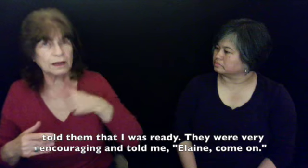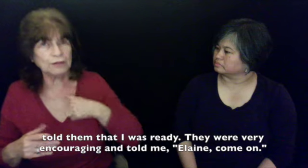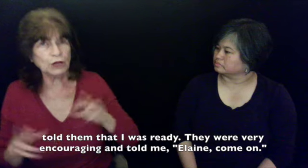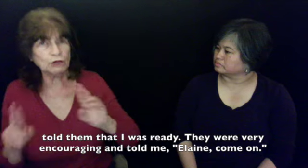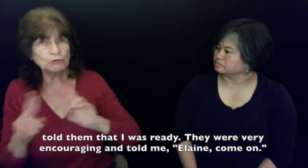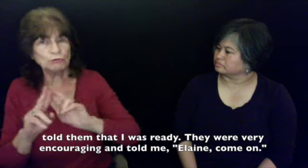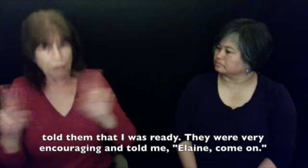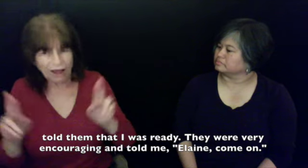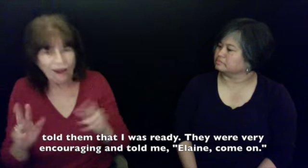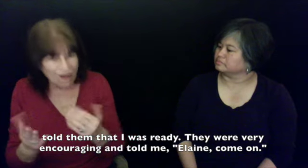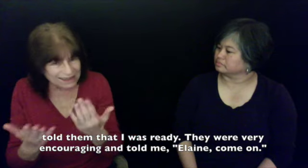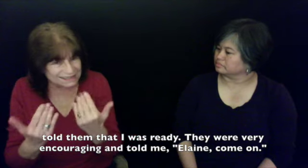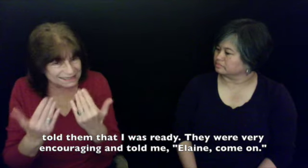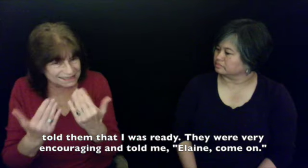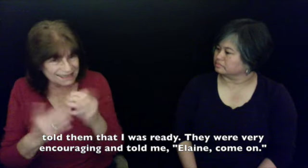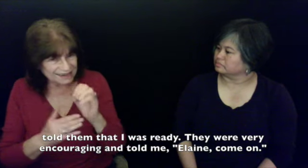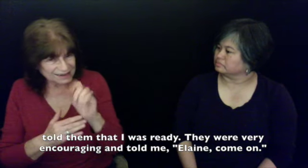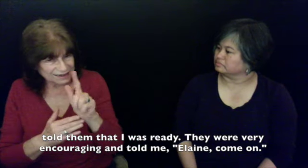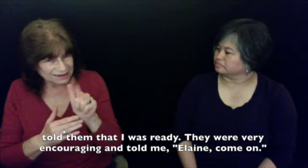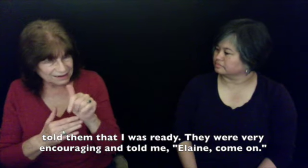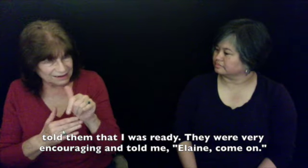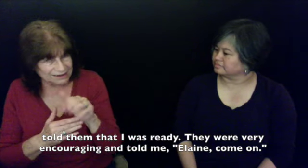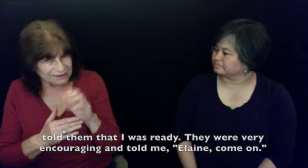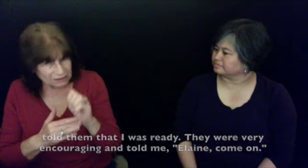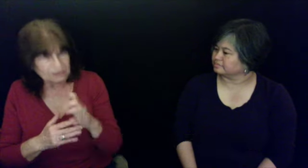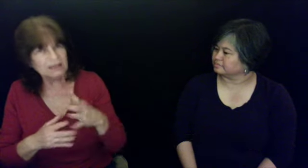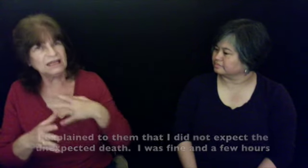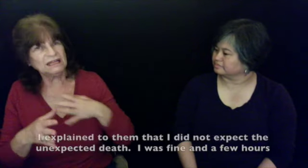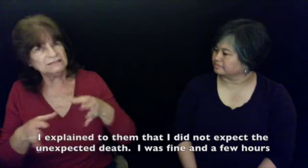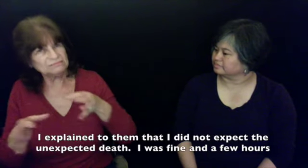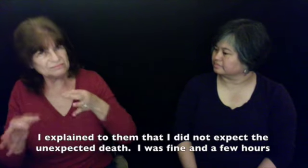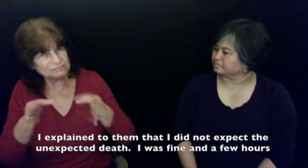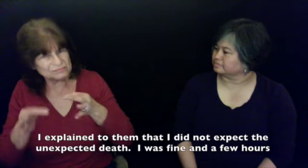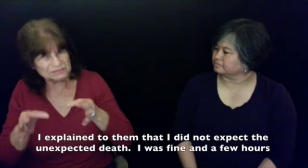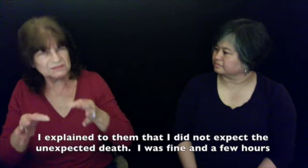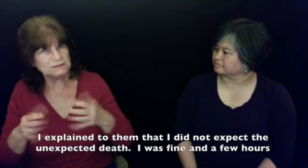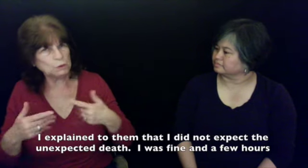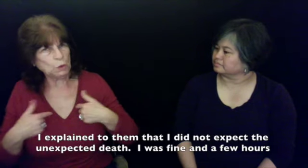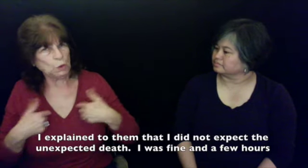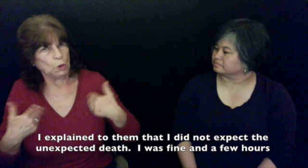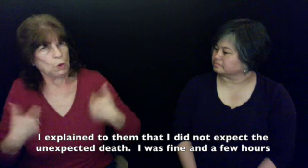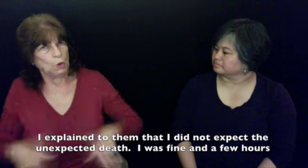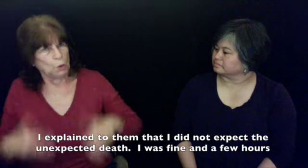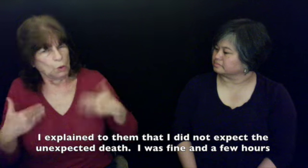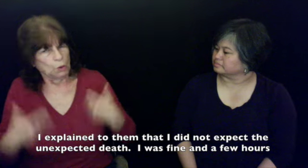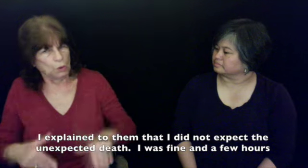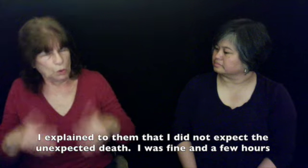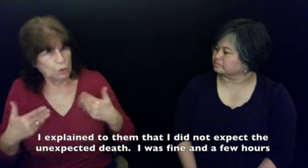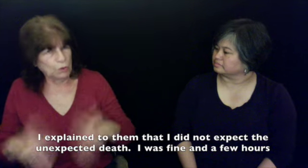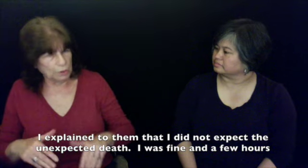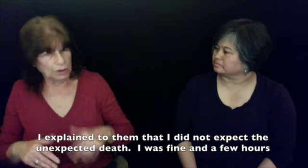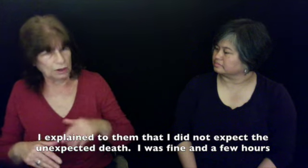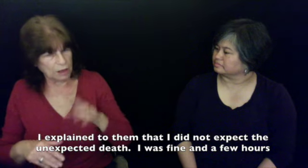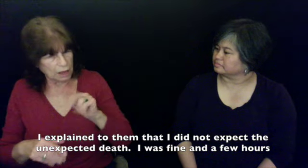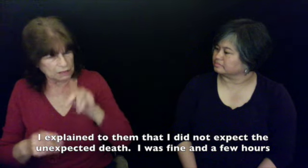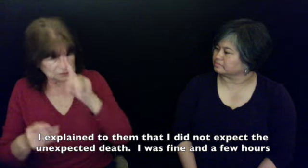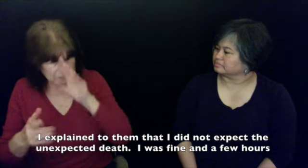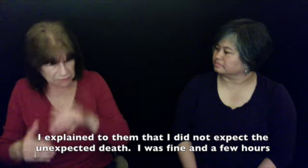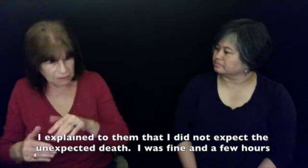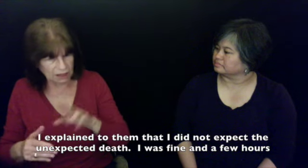I told them that I was ready, and they were very encouraging me and saying, Elaine, I explained to them that I did not expect